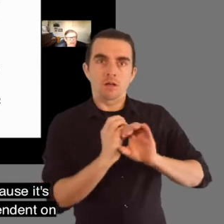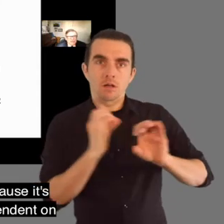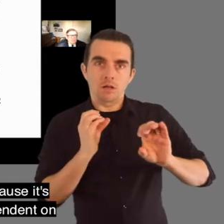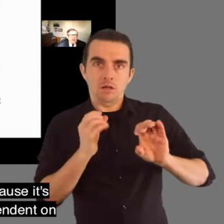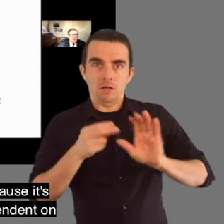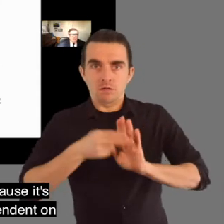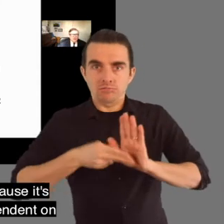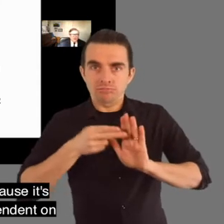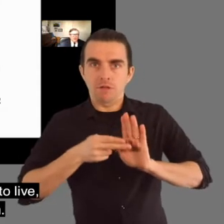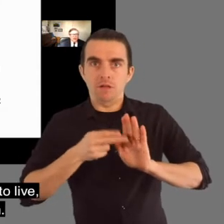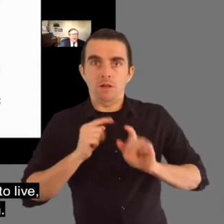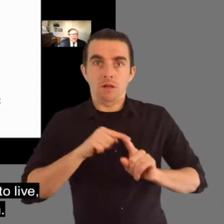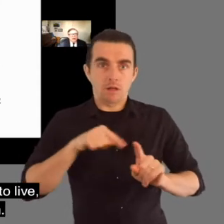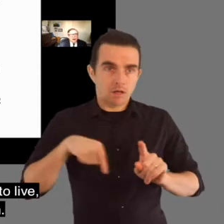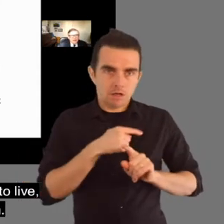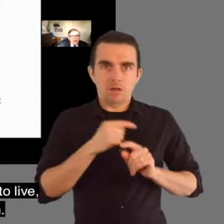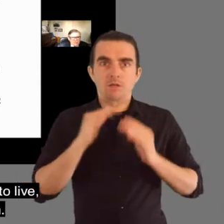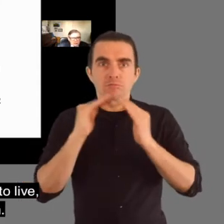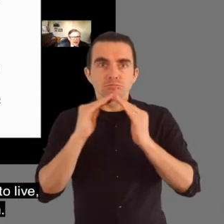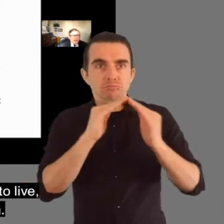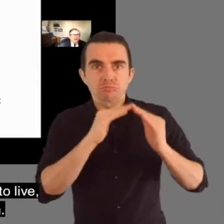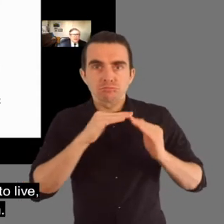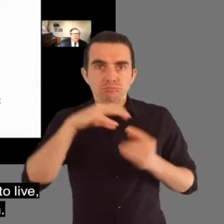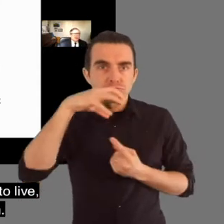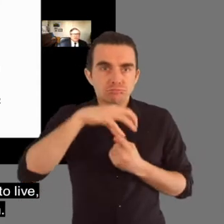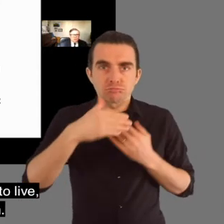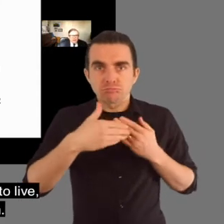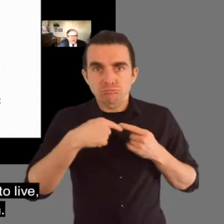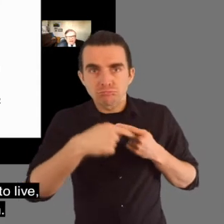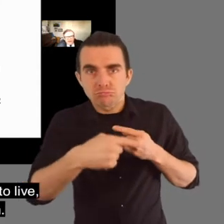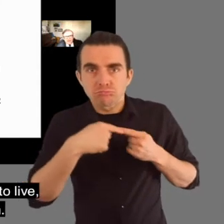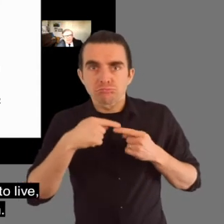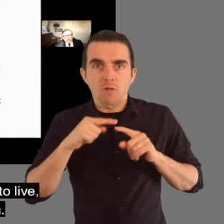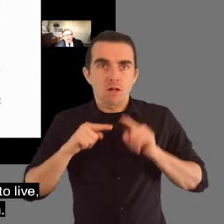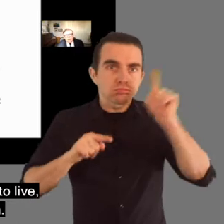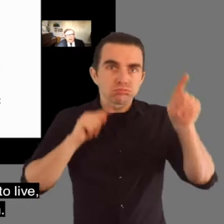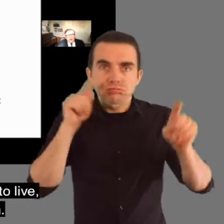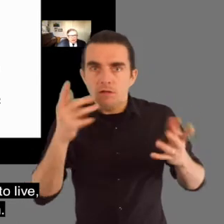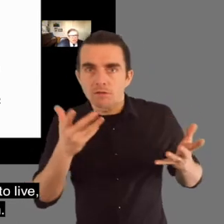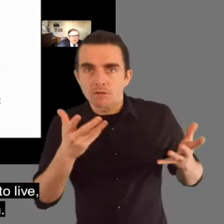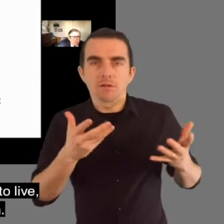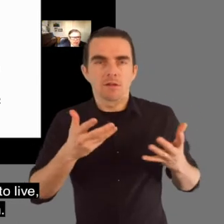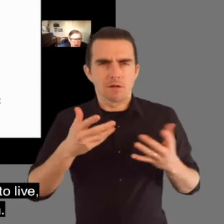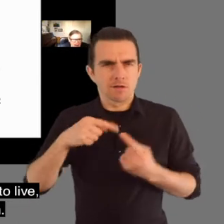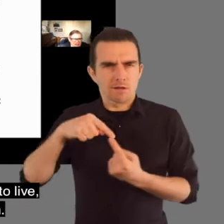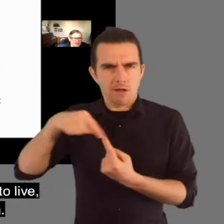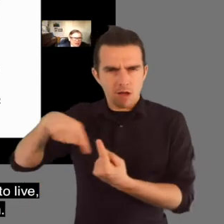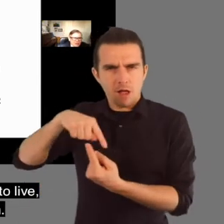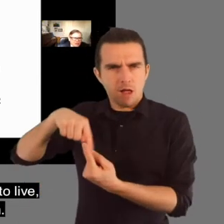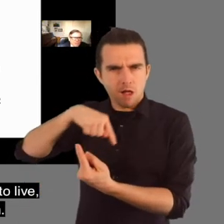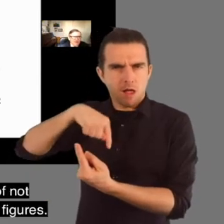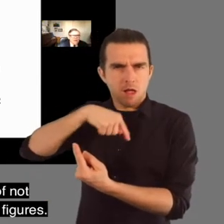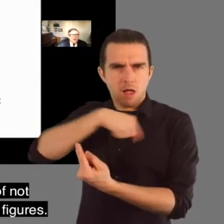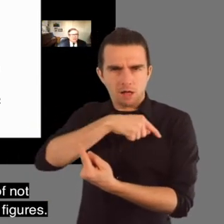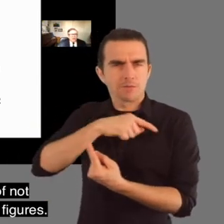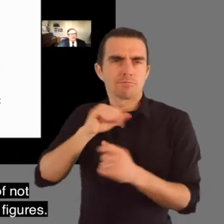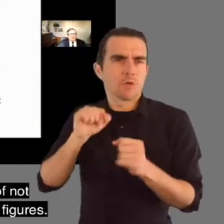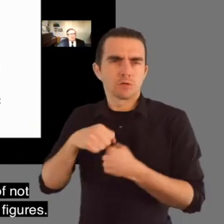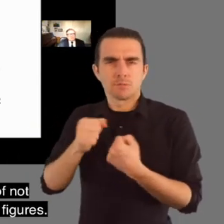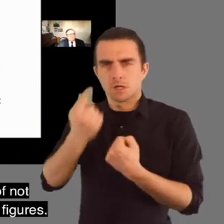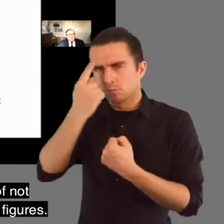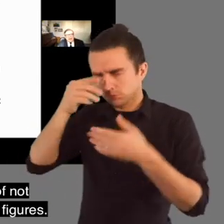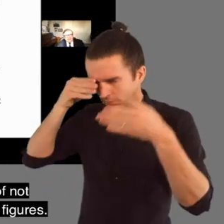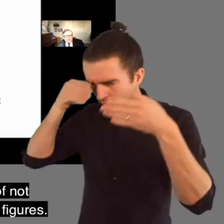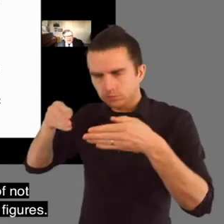education, it's dependent on transportation, on somewhere to live, on self-respect, and so on. So